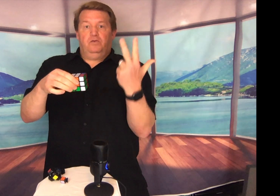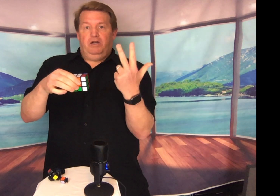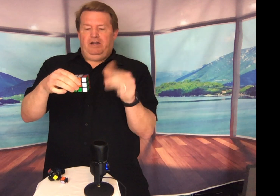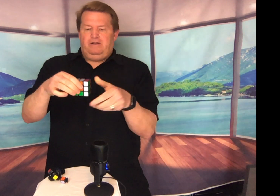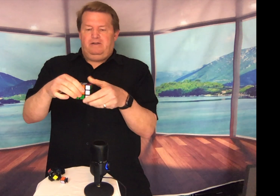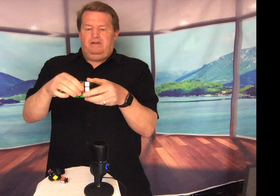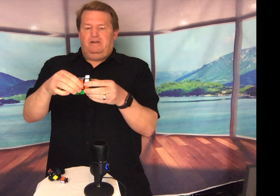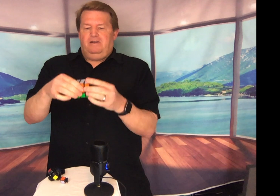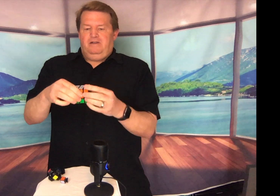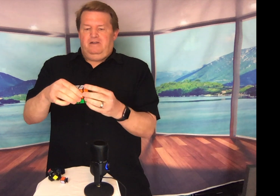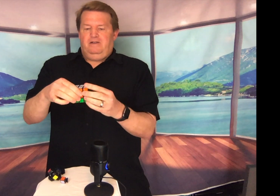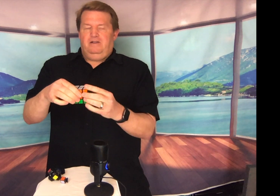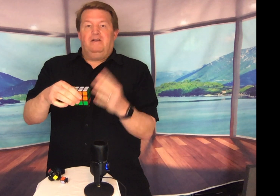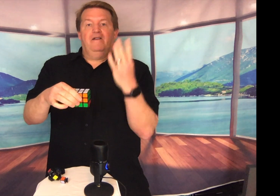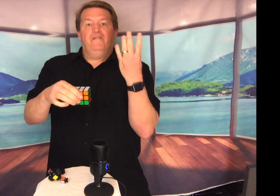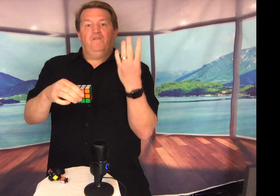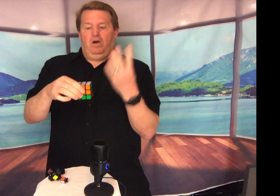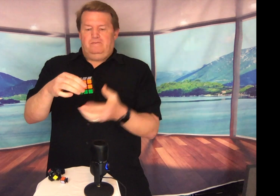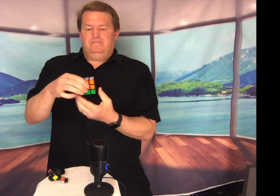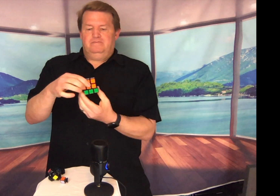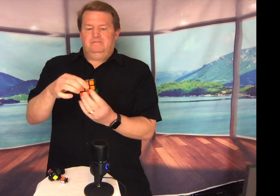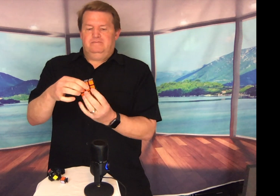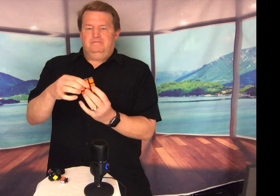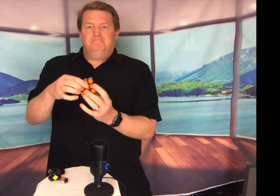3, 4.